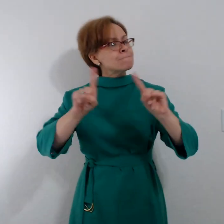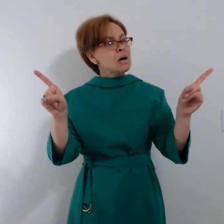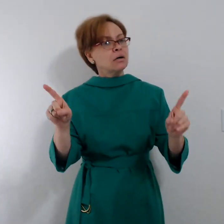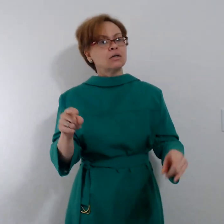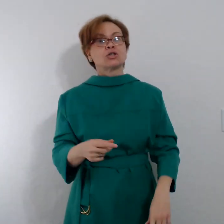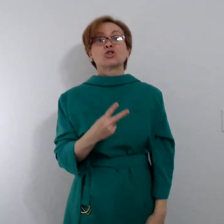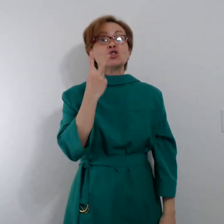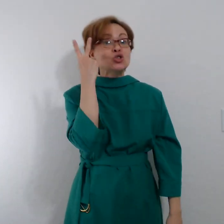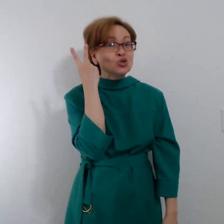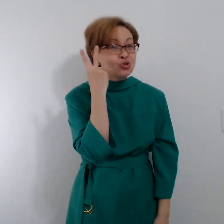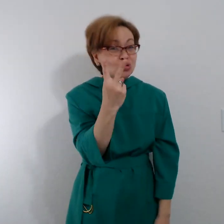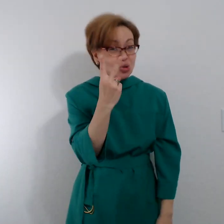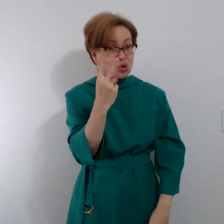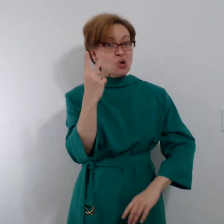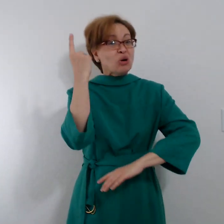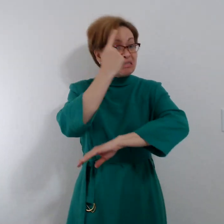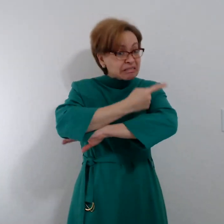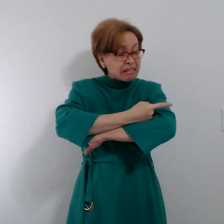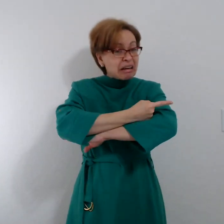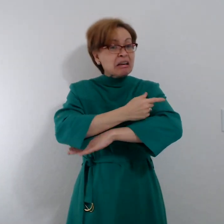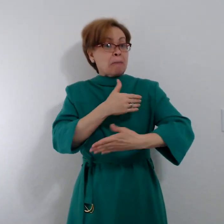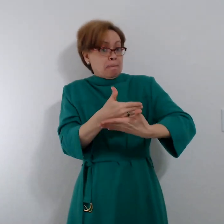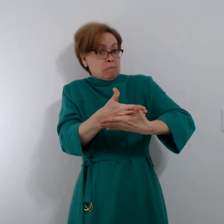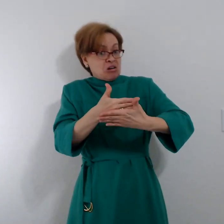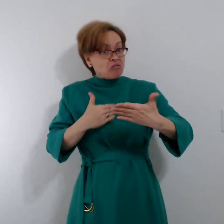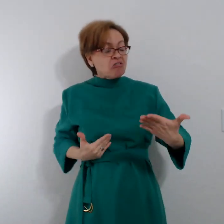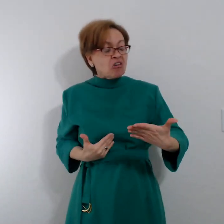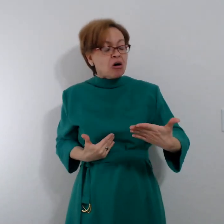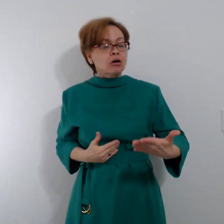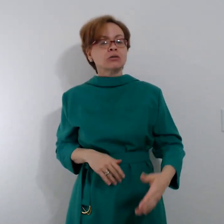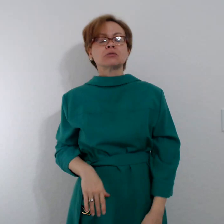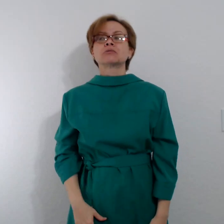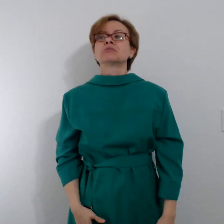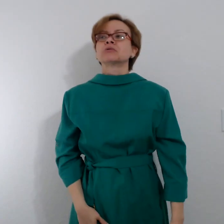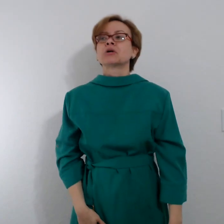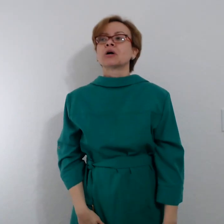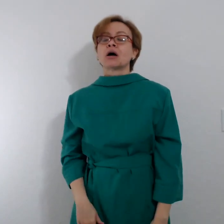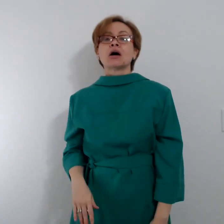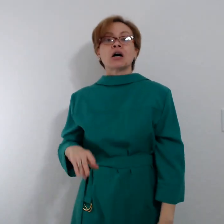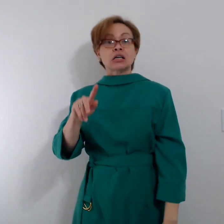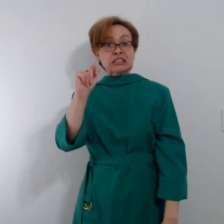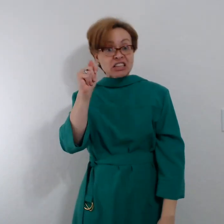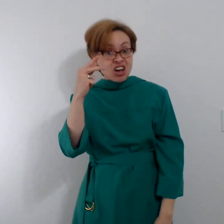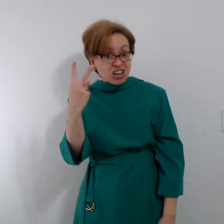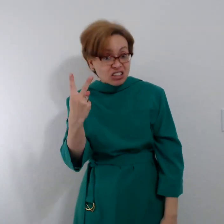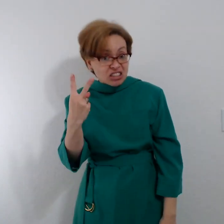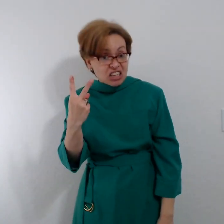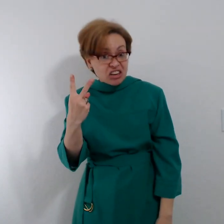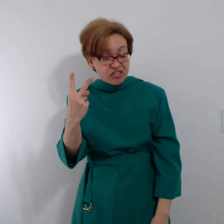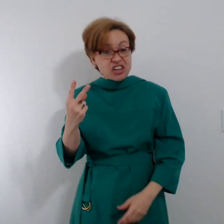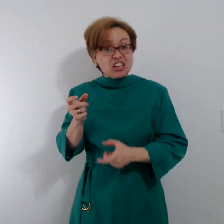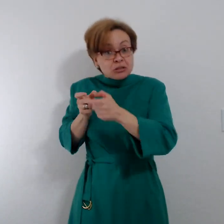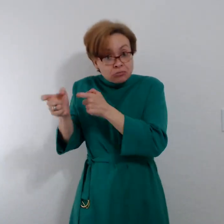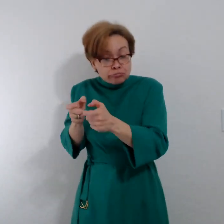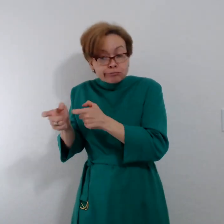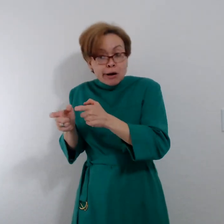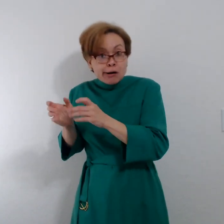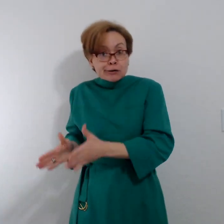the record, the producers of my television special thought that just